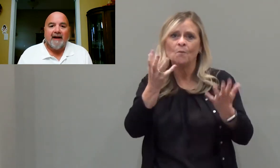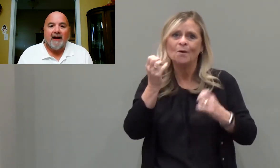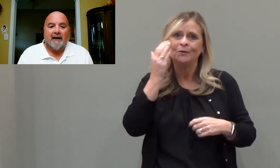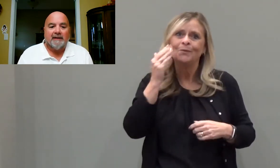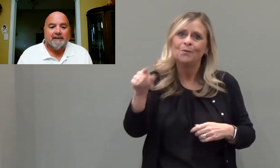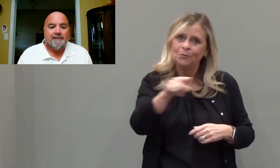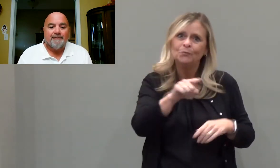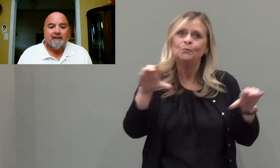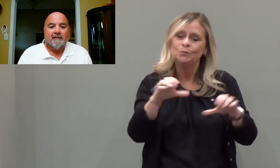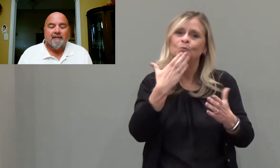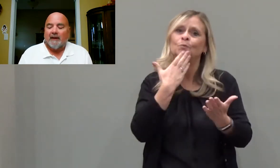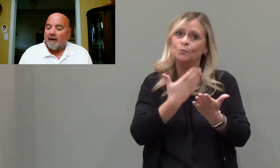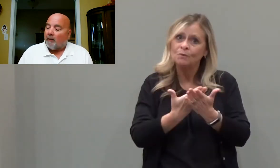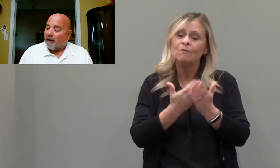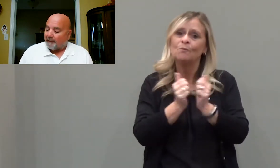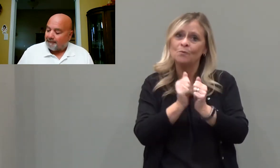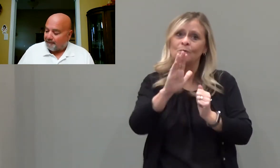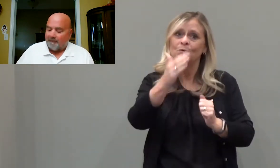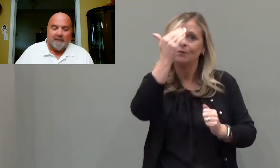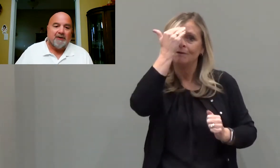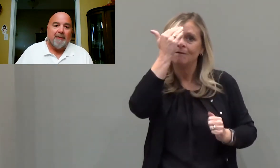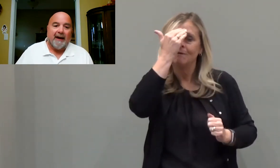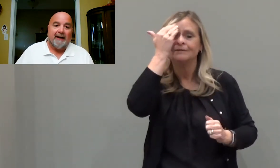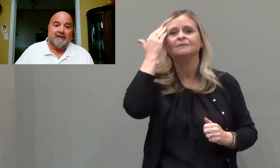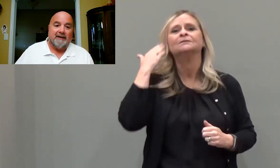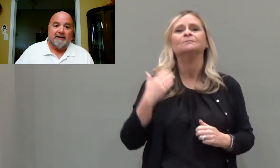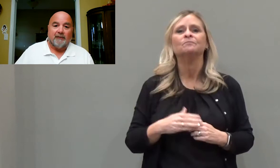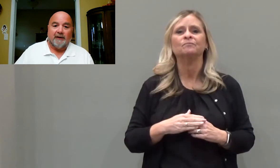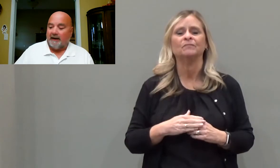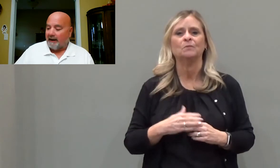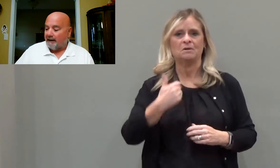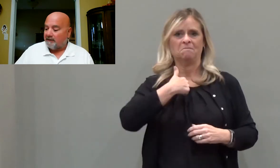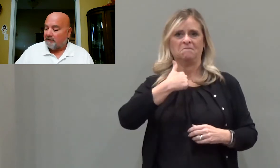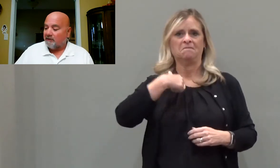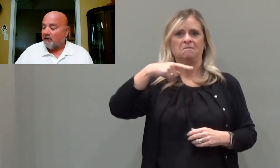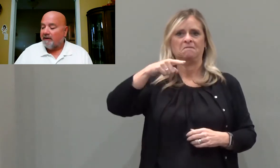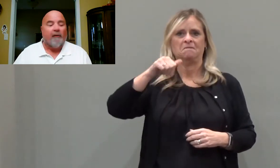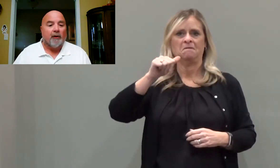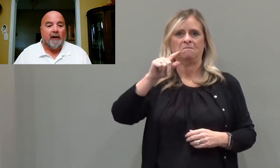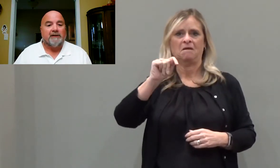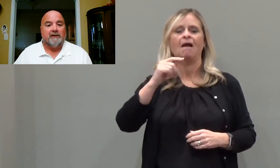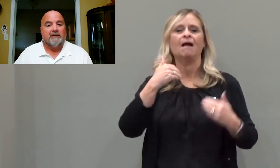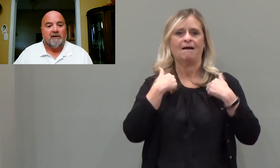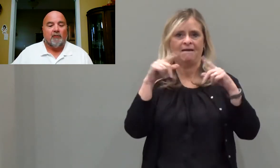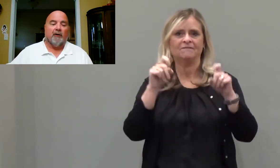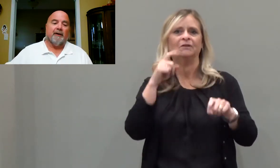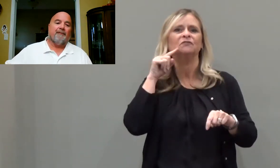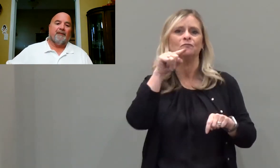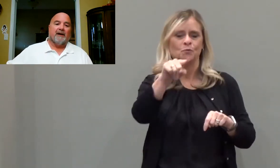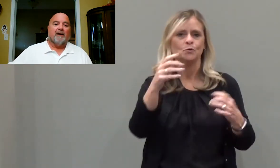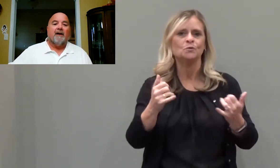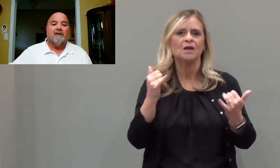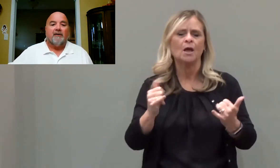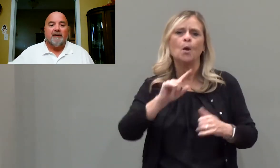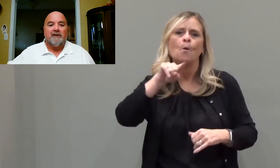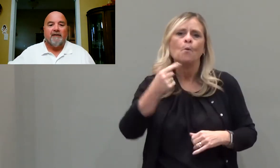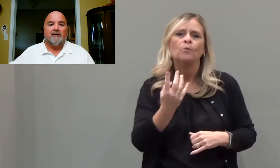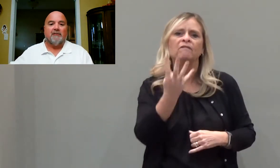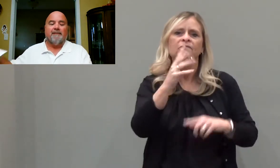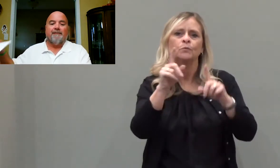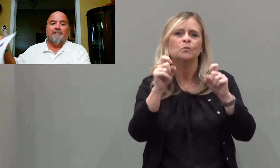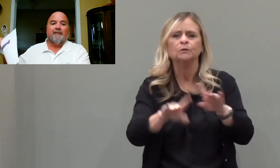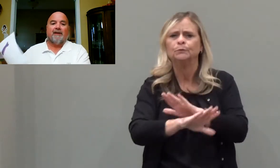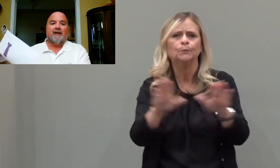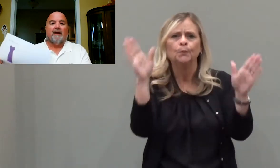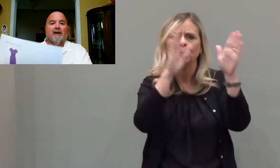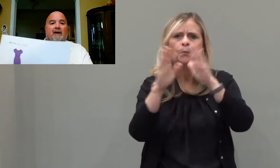have that knowledge. Well, Mr. Pat has a test for you today. There's only four questions, so don't worry. So here's the first